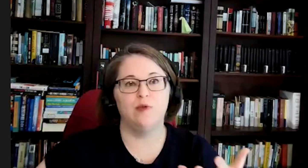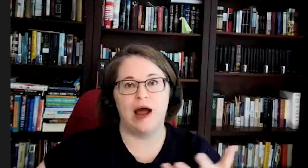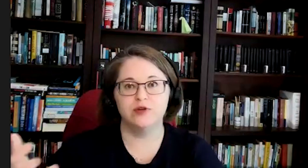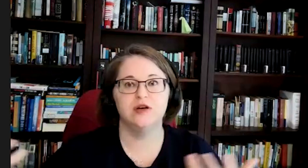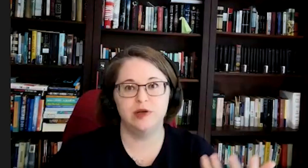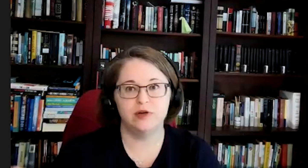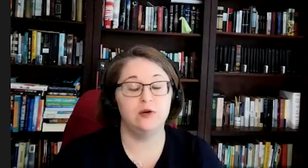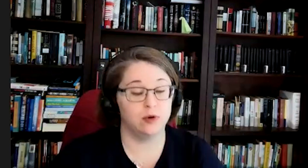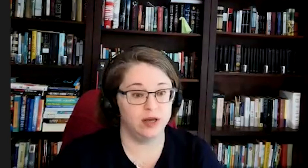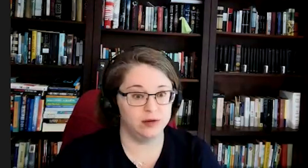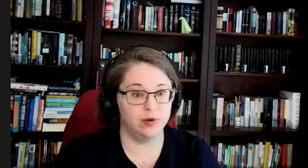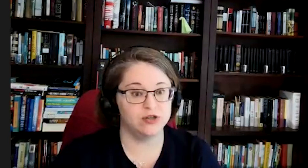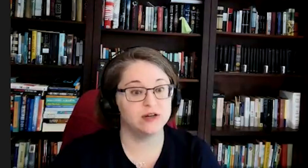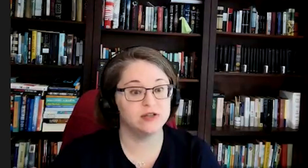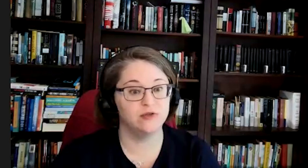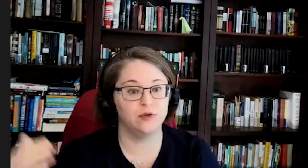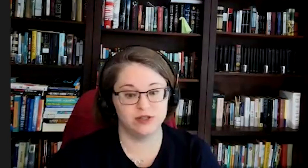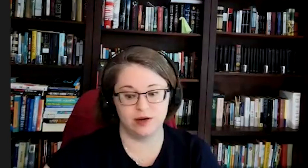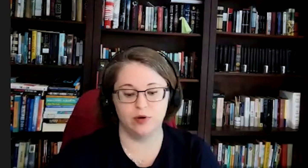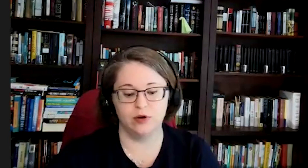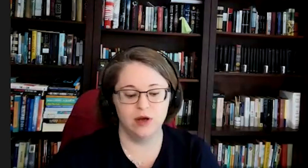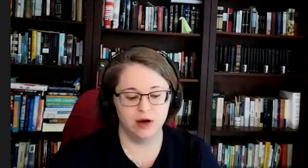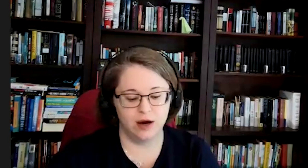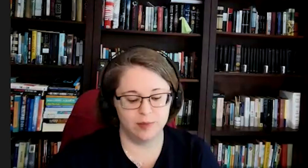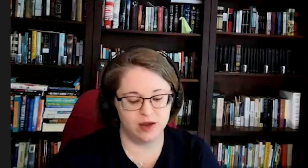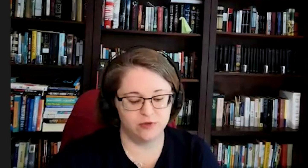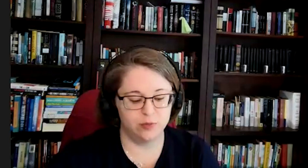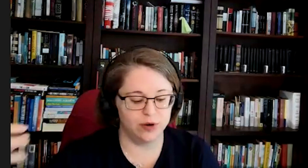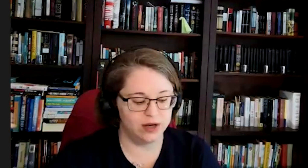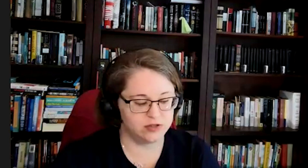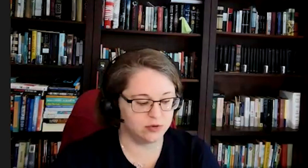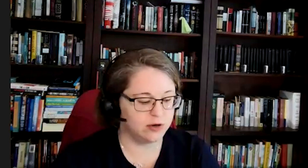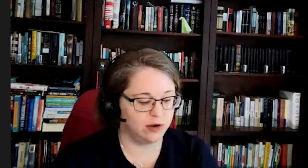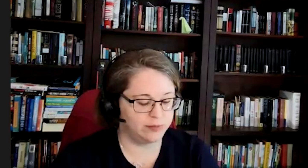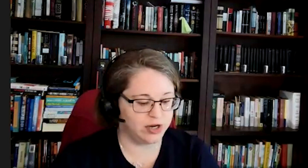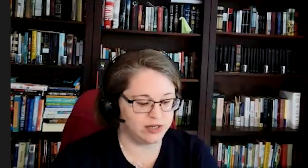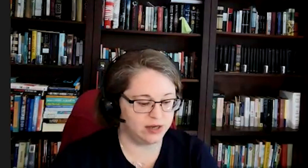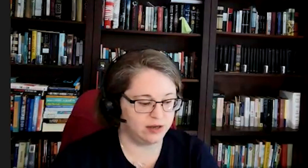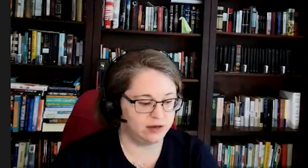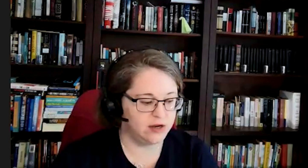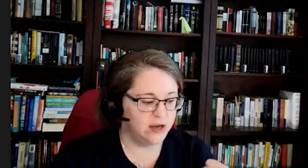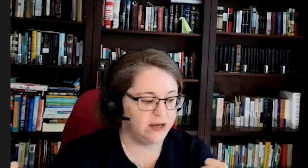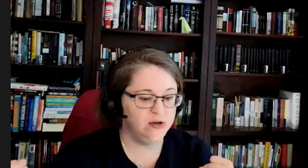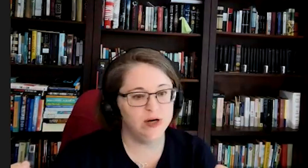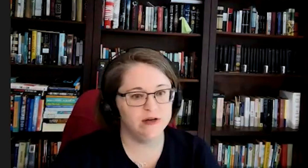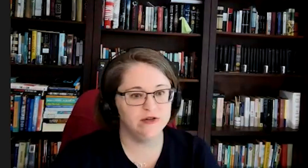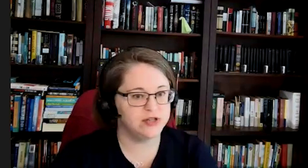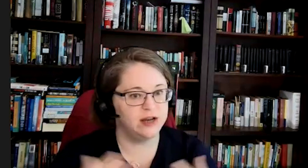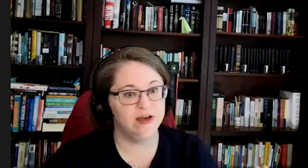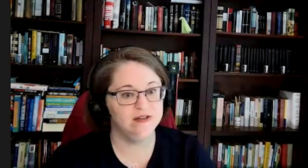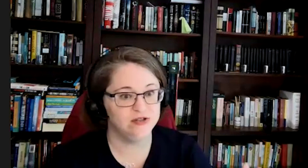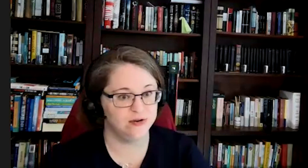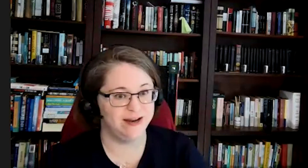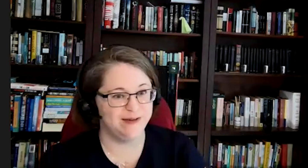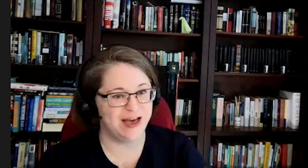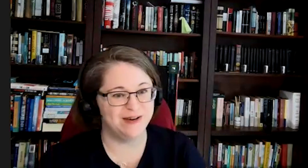issues around community-oriented projects. So for example, if you bring a historical object in and you want to